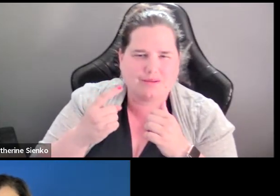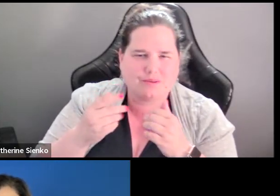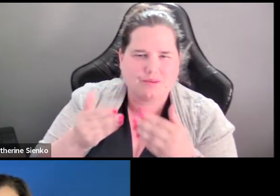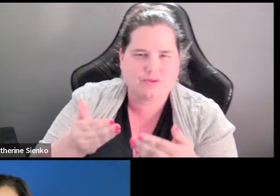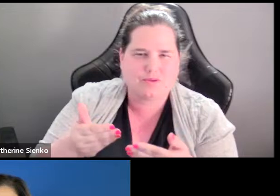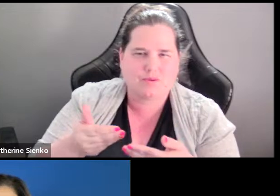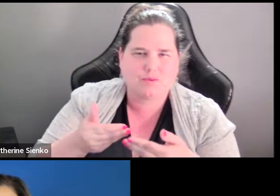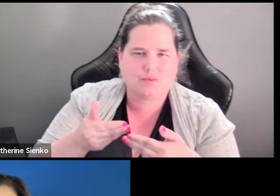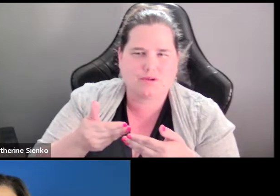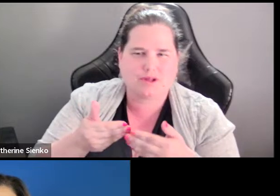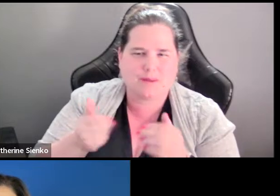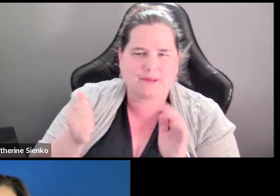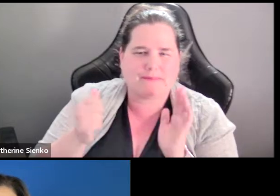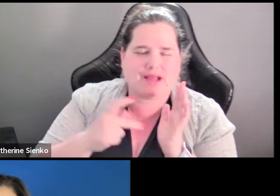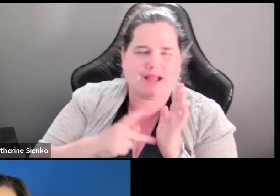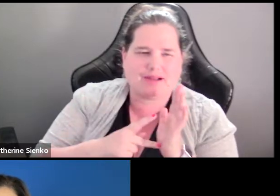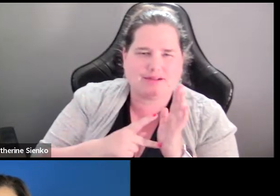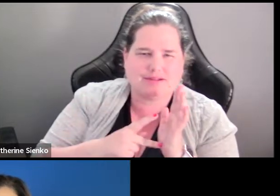Hello, everyone.